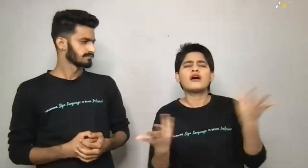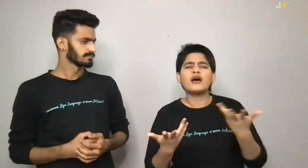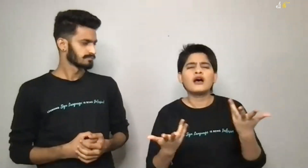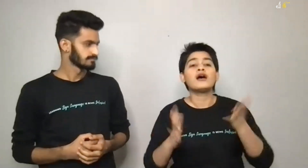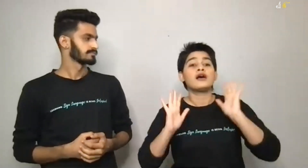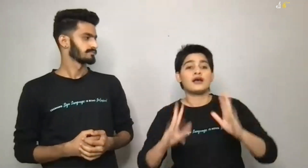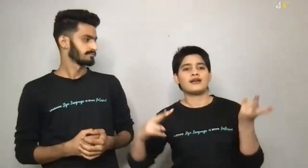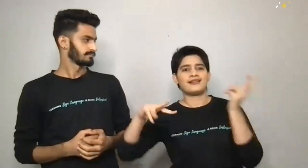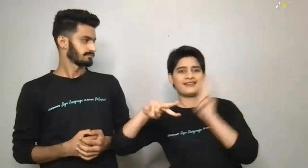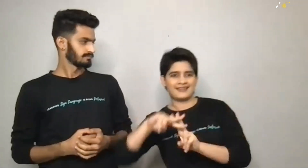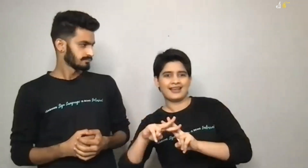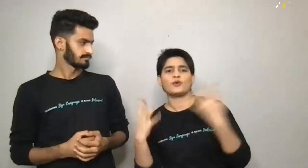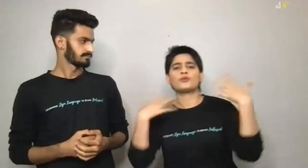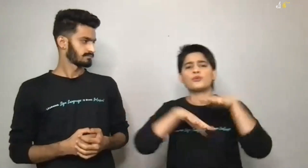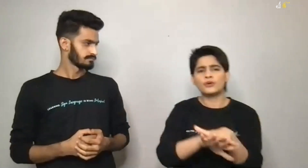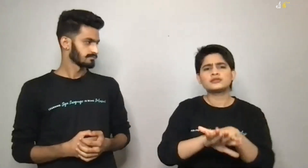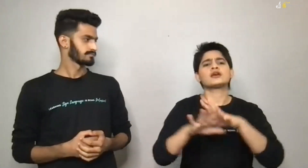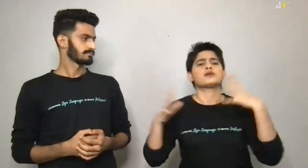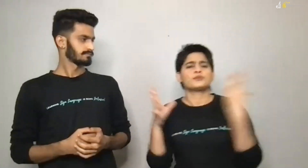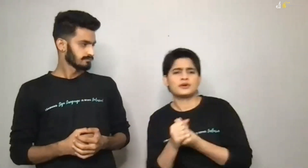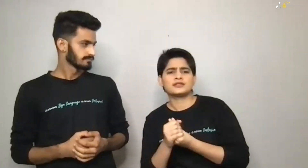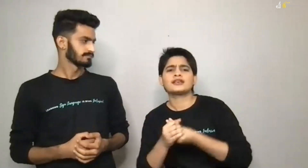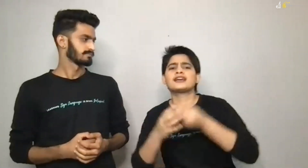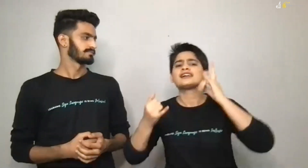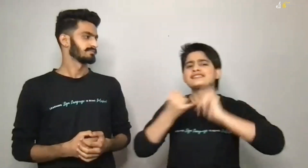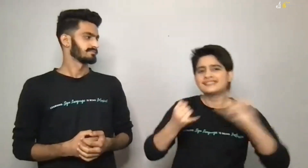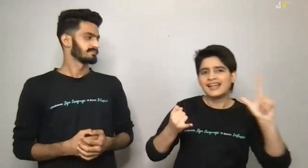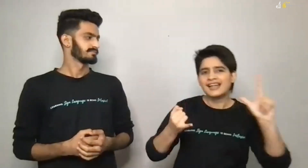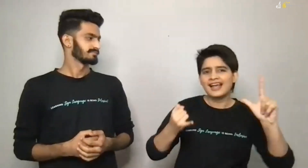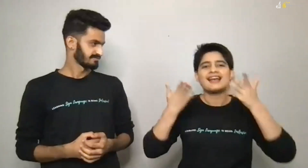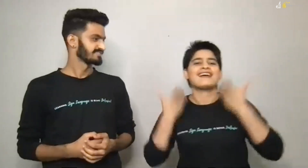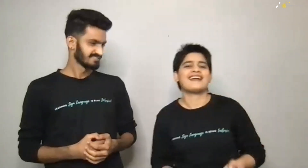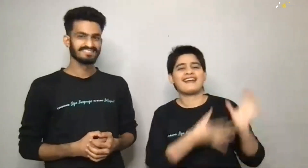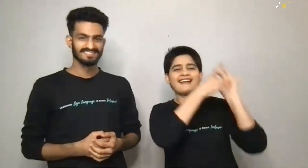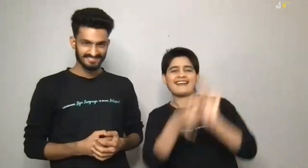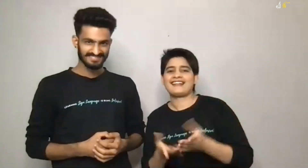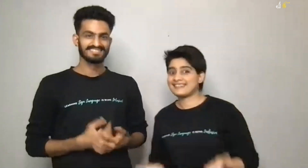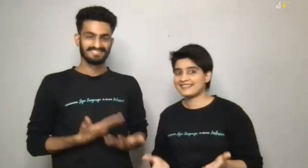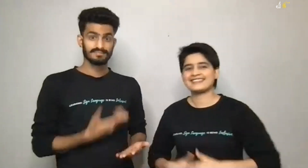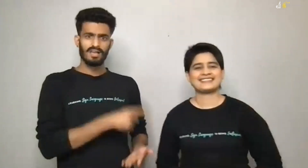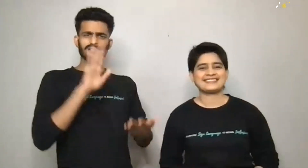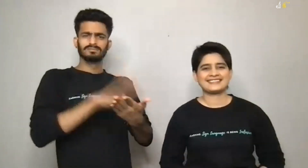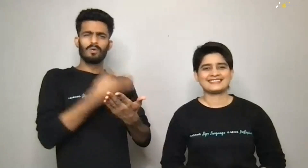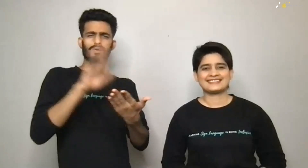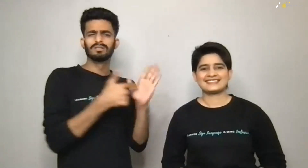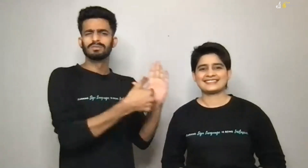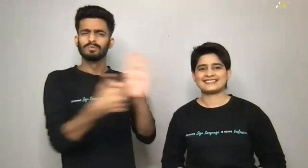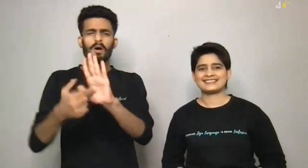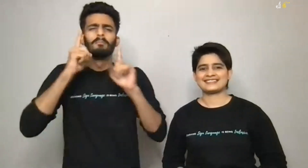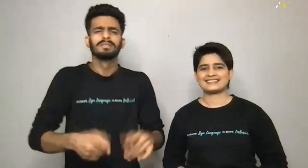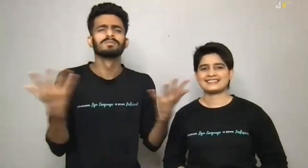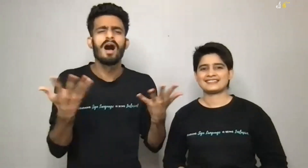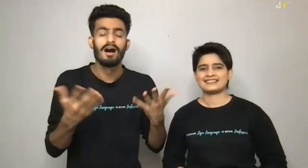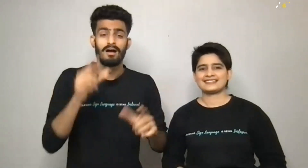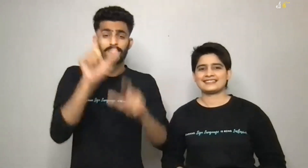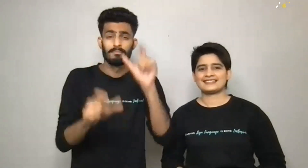So this song is particularly related to inclusion with ISL, hashtag inclusion with ISL.